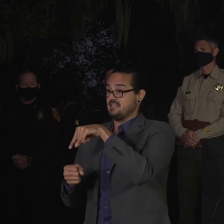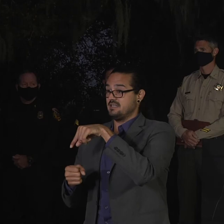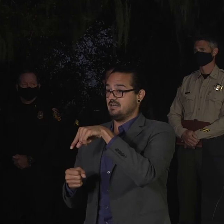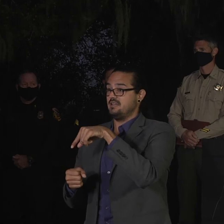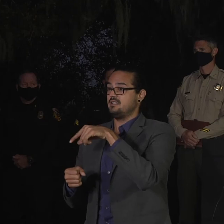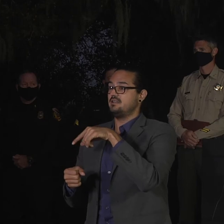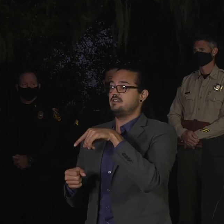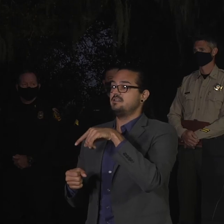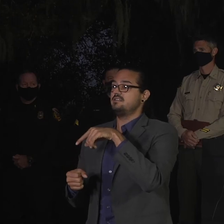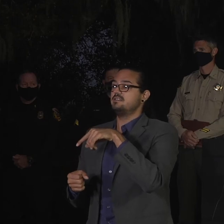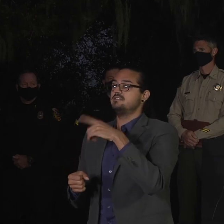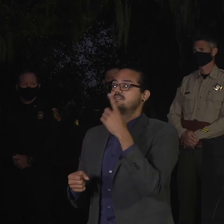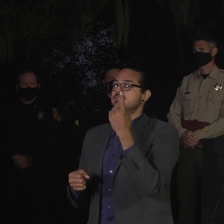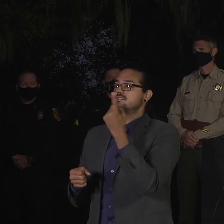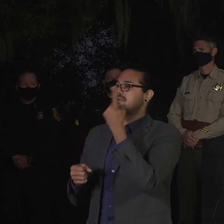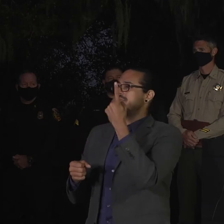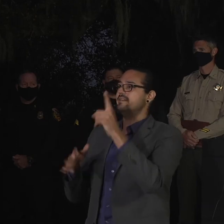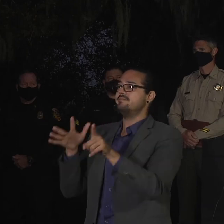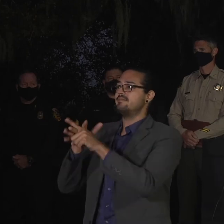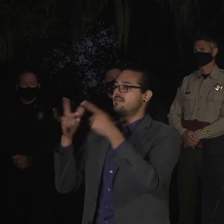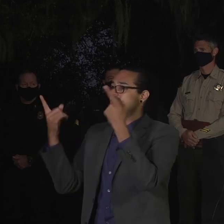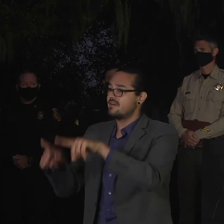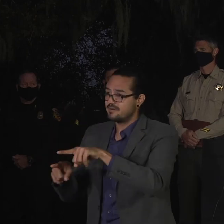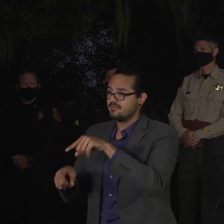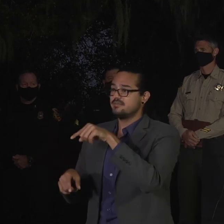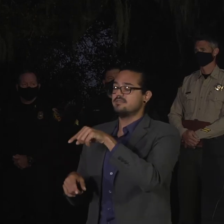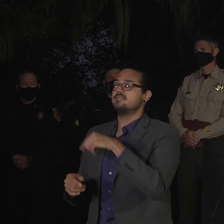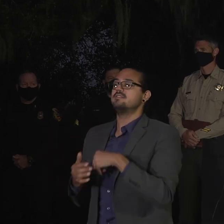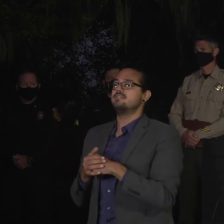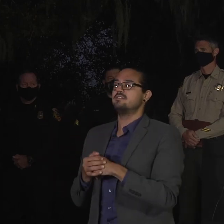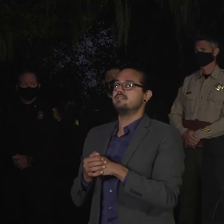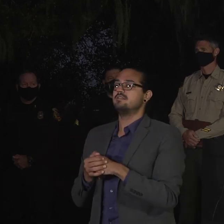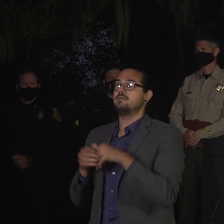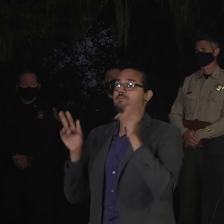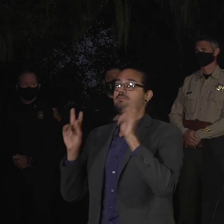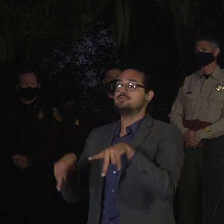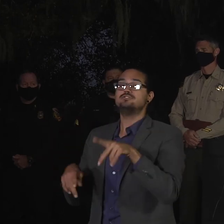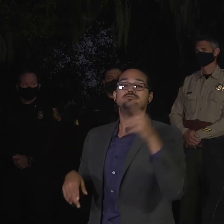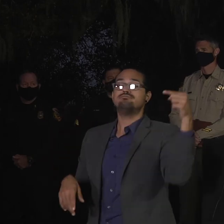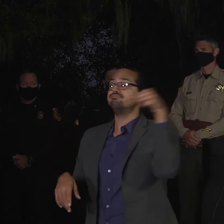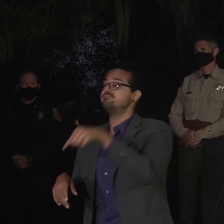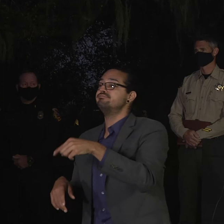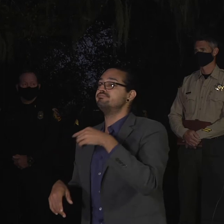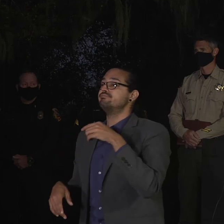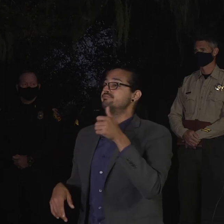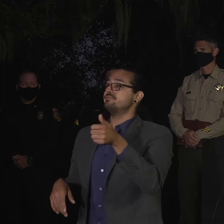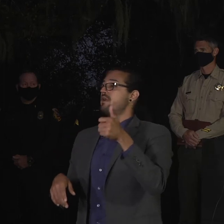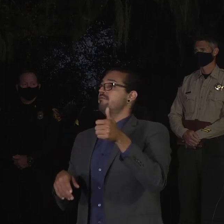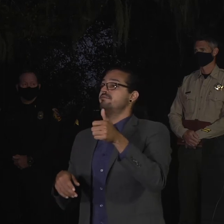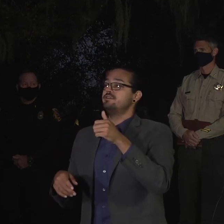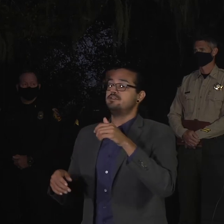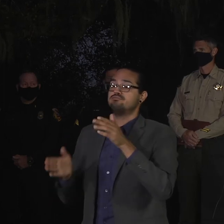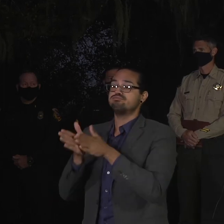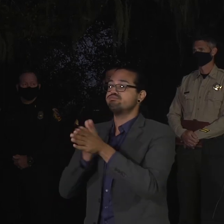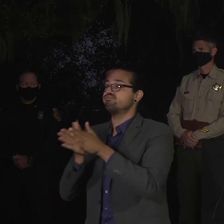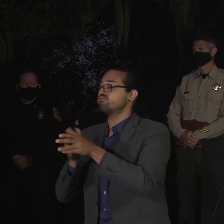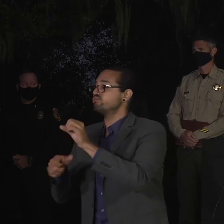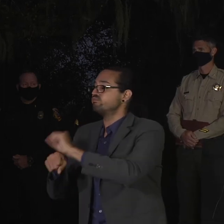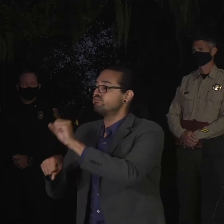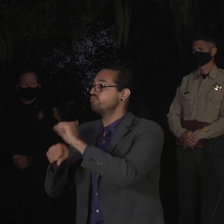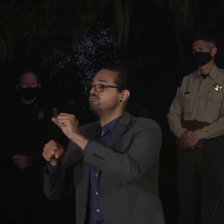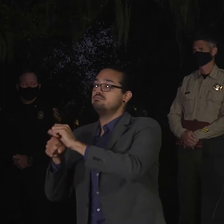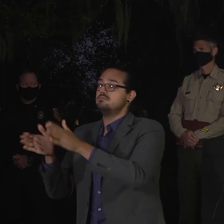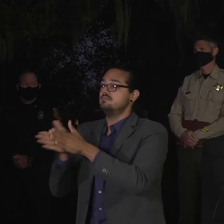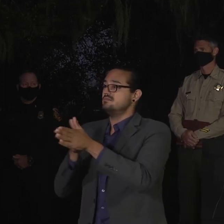area, they pose a safety hazard not only to themselves but to us. And we have reiterated that over and over again. We have, you know,